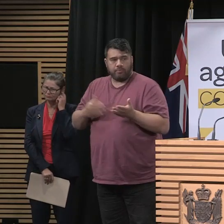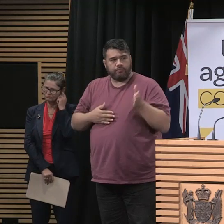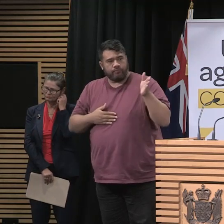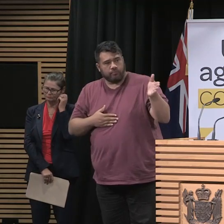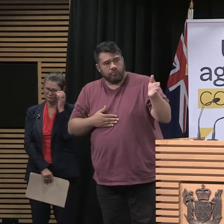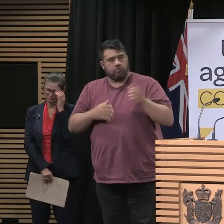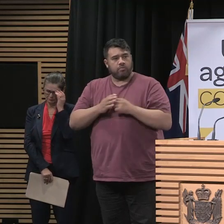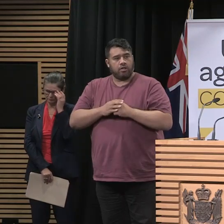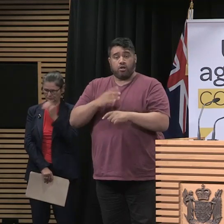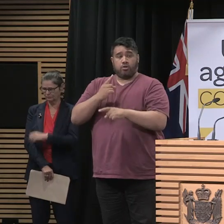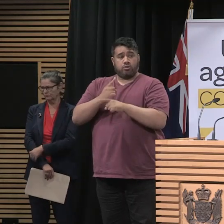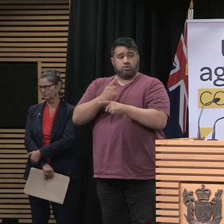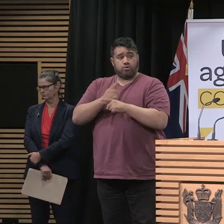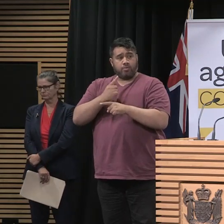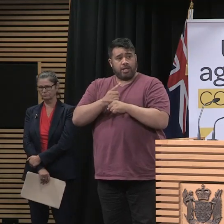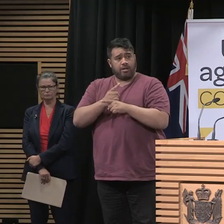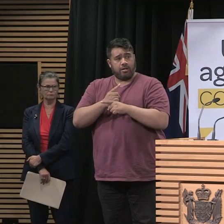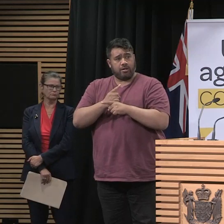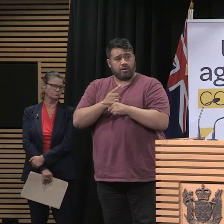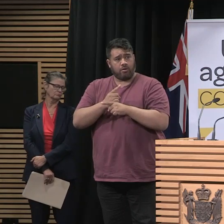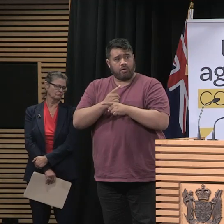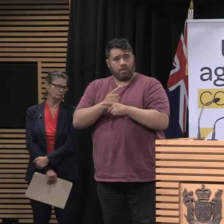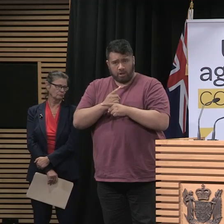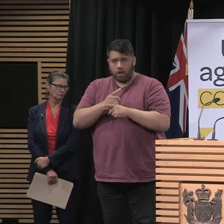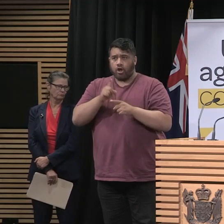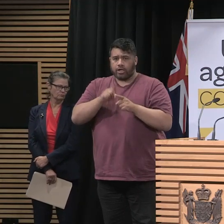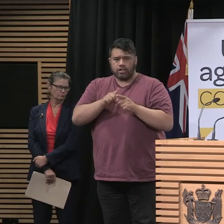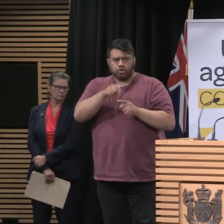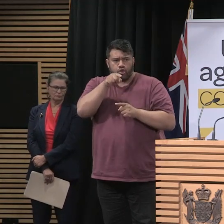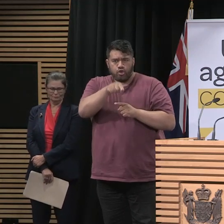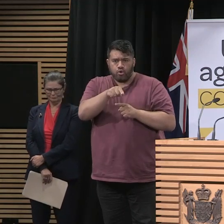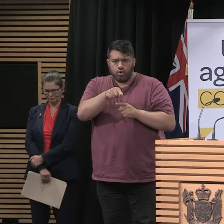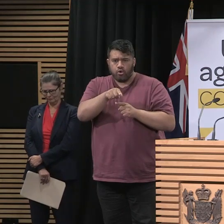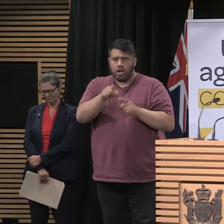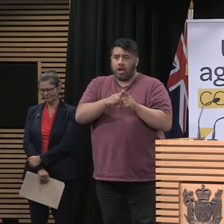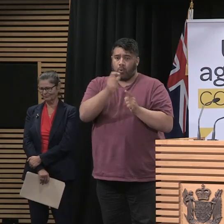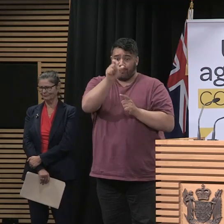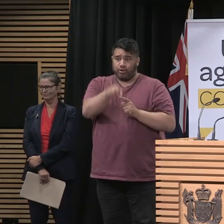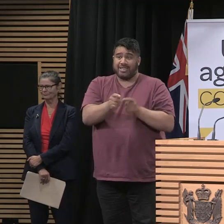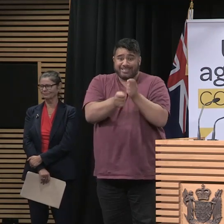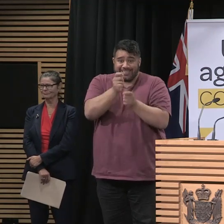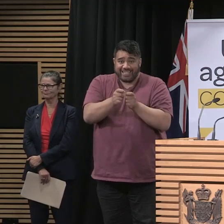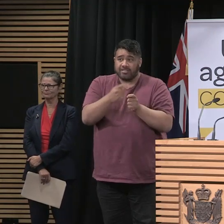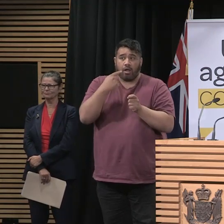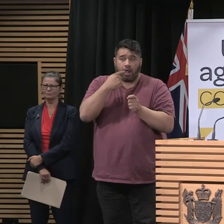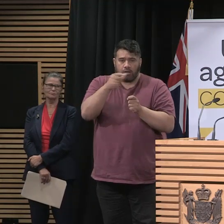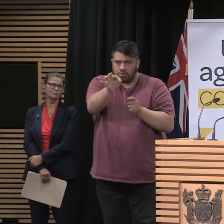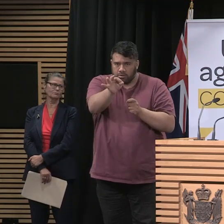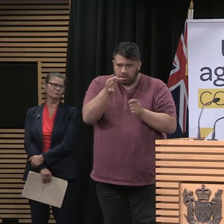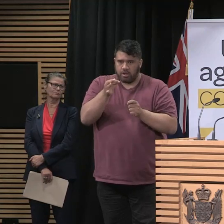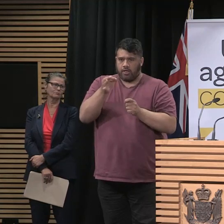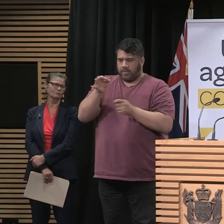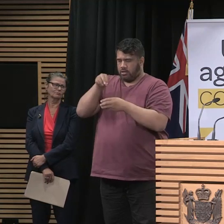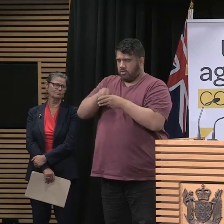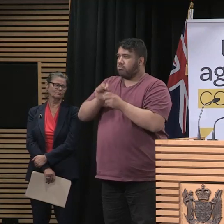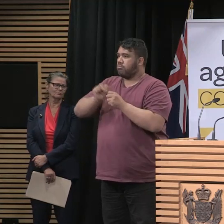moving from the collection of a swab to a confirmed result? Well, it depends where the swab was taken, because we have